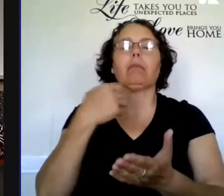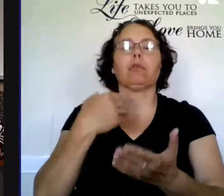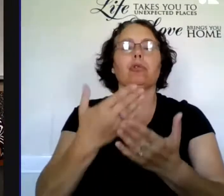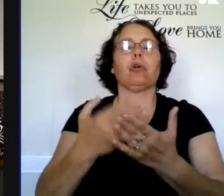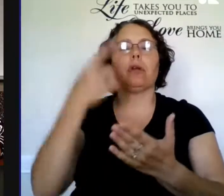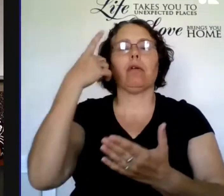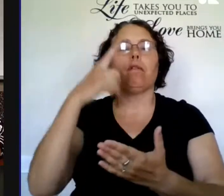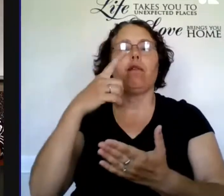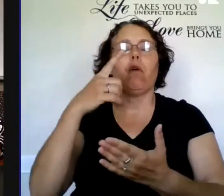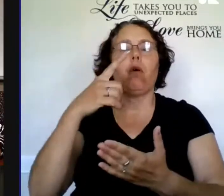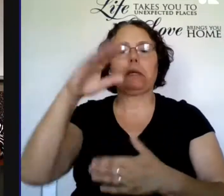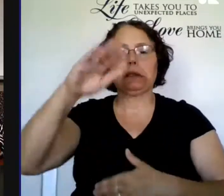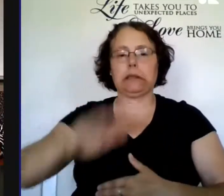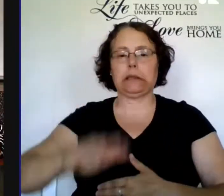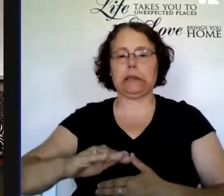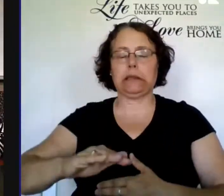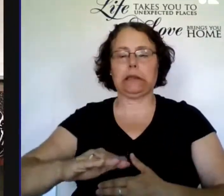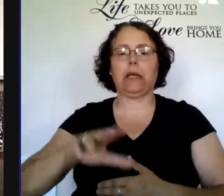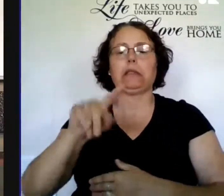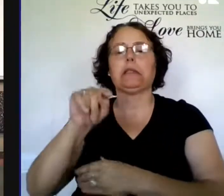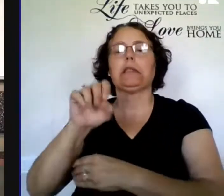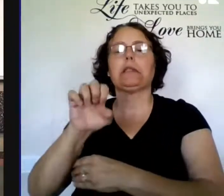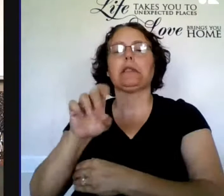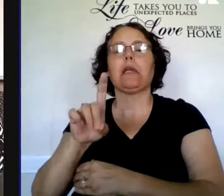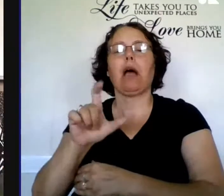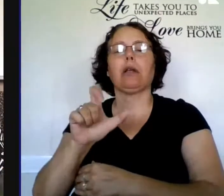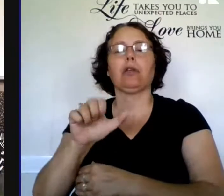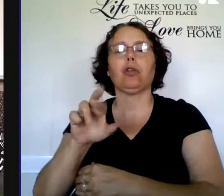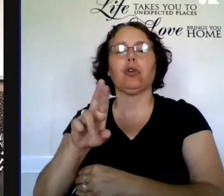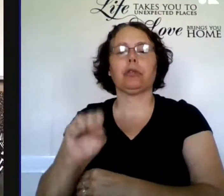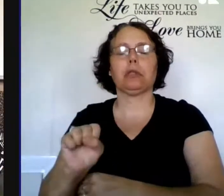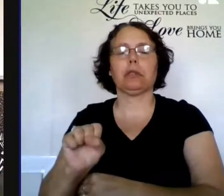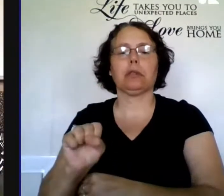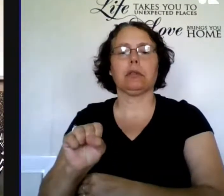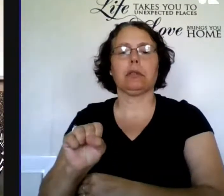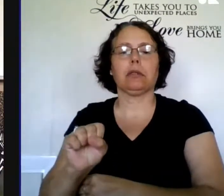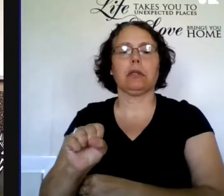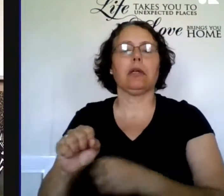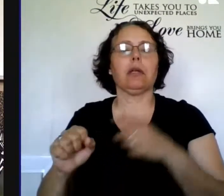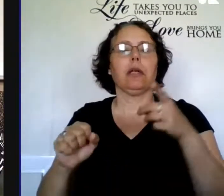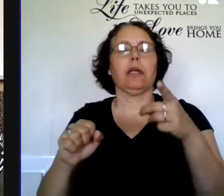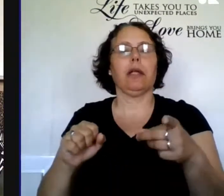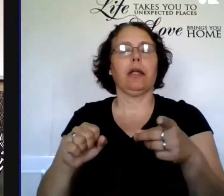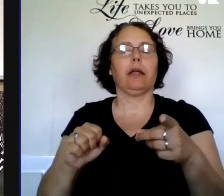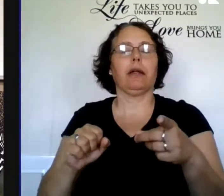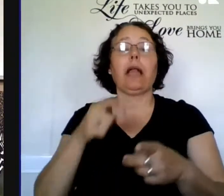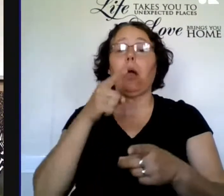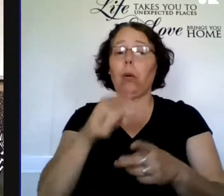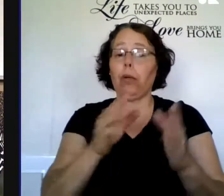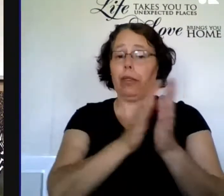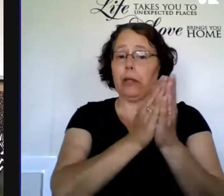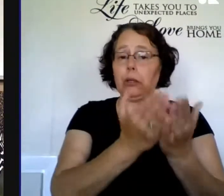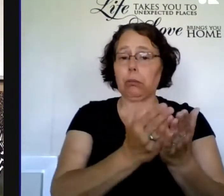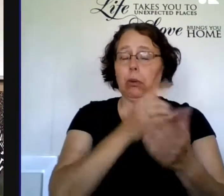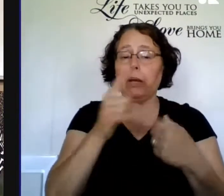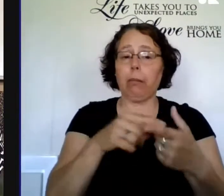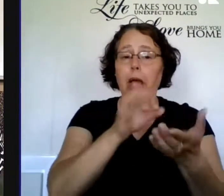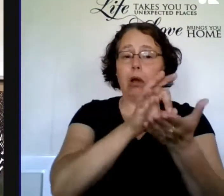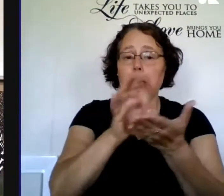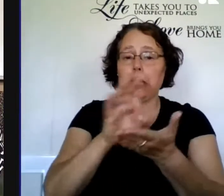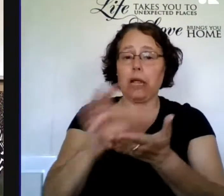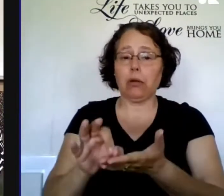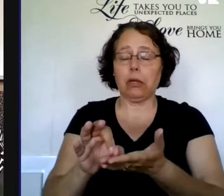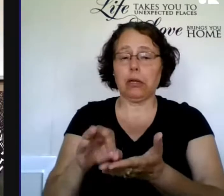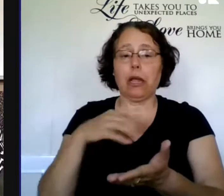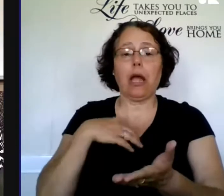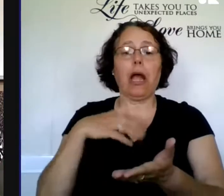last one, I found a counting book. In our coping and concept section, we have books that are